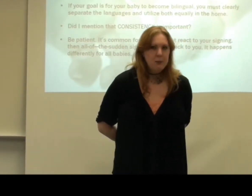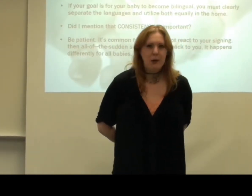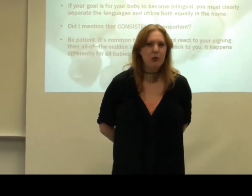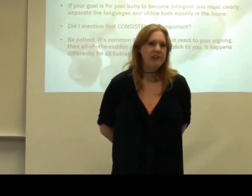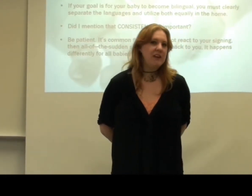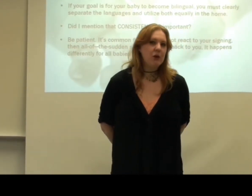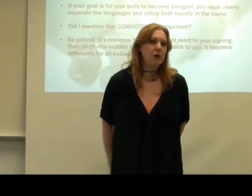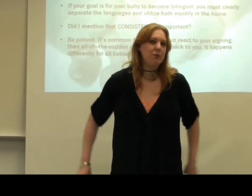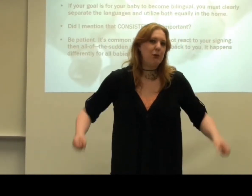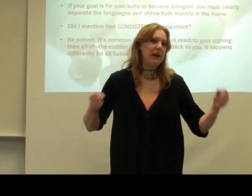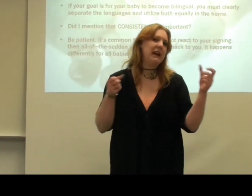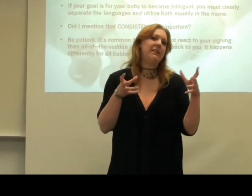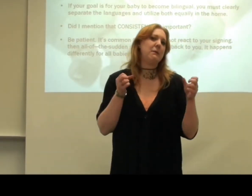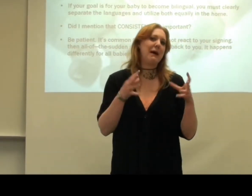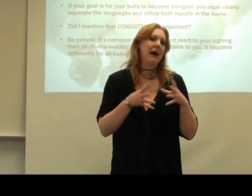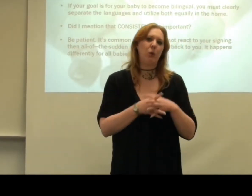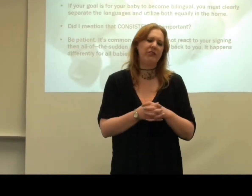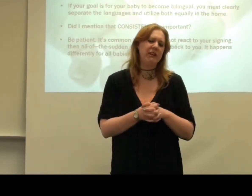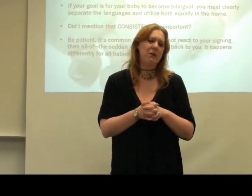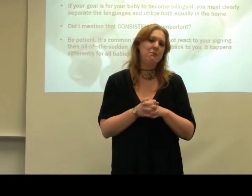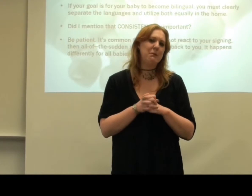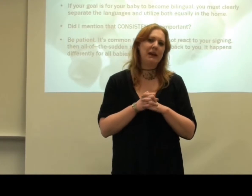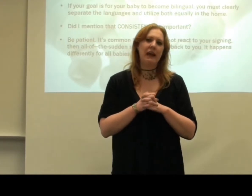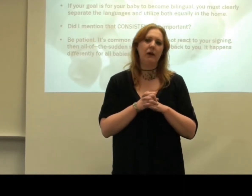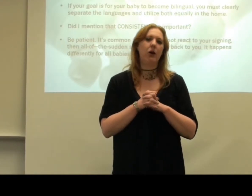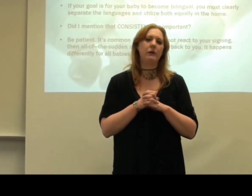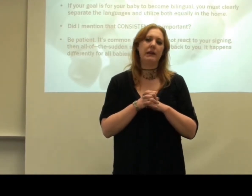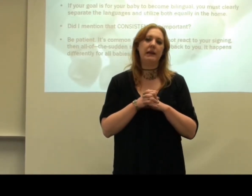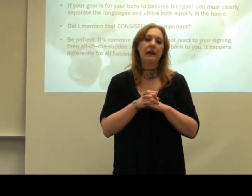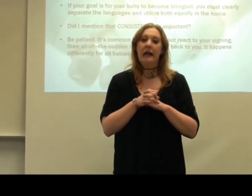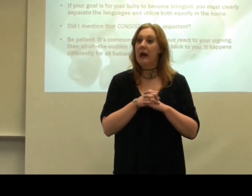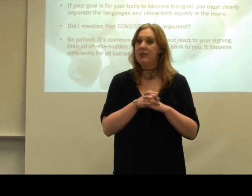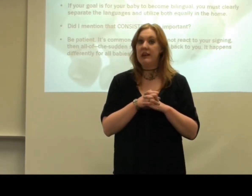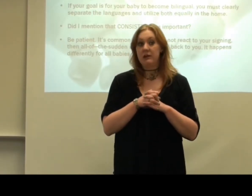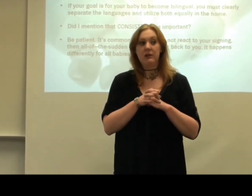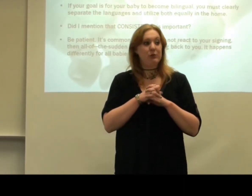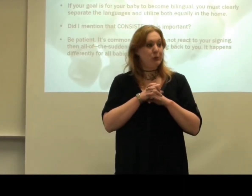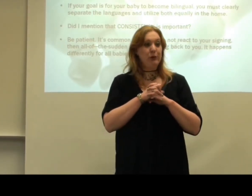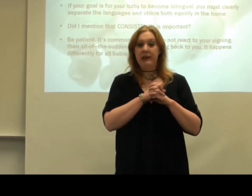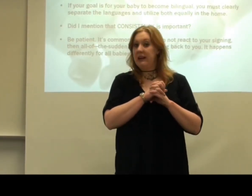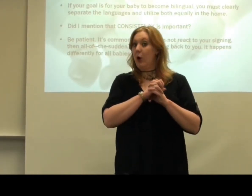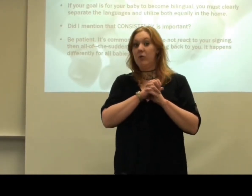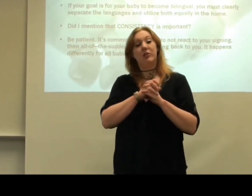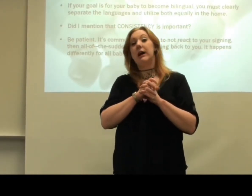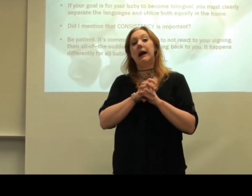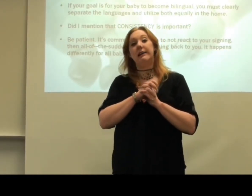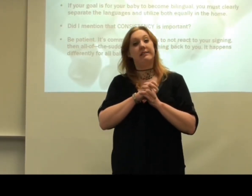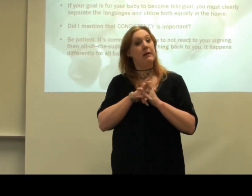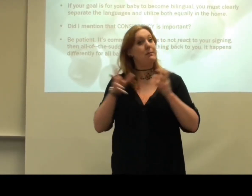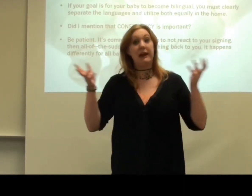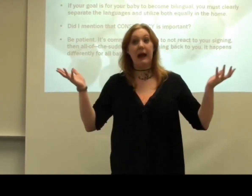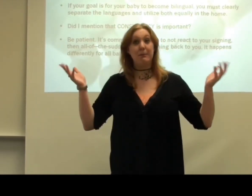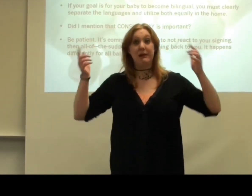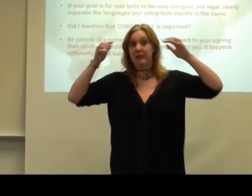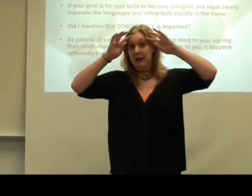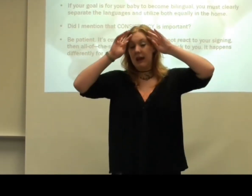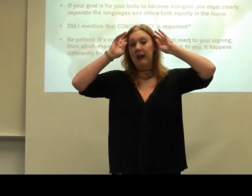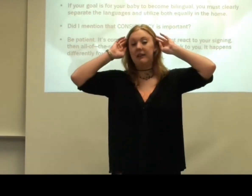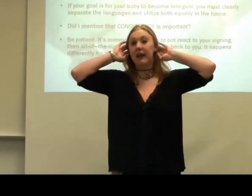but was never putting anything back, wasn't even mimicking hardly. And then truly overnight, something happened, like